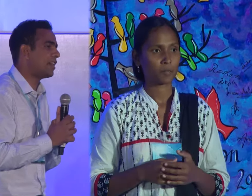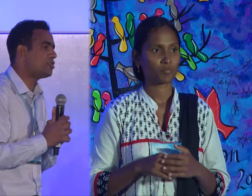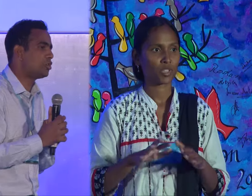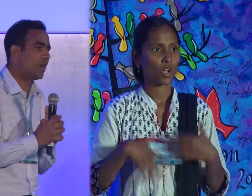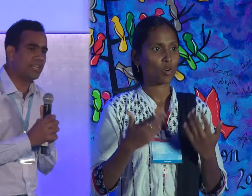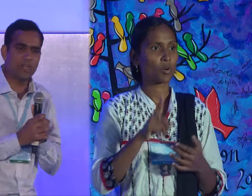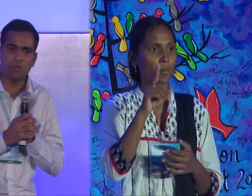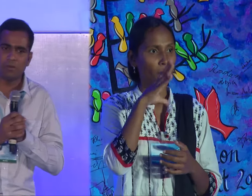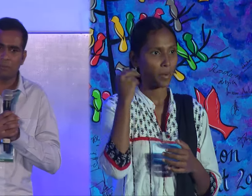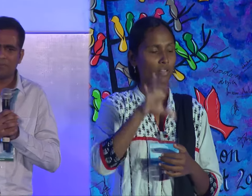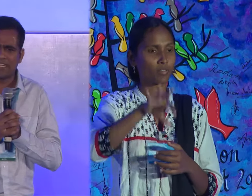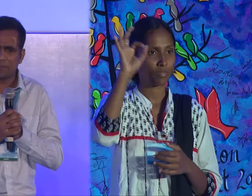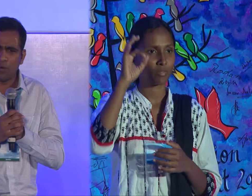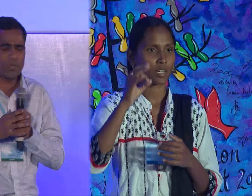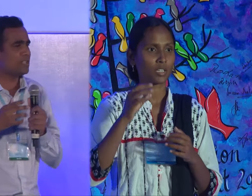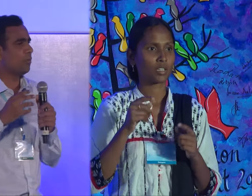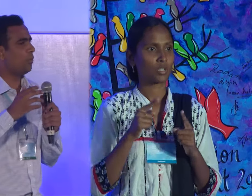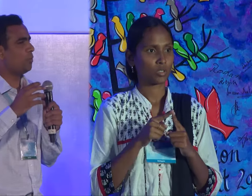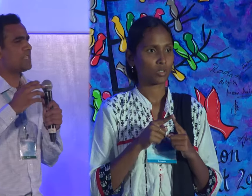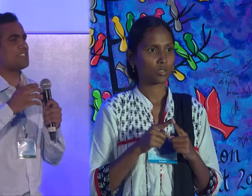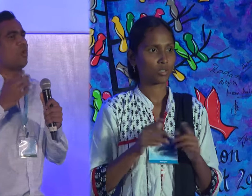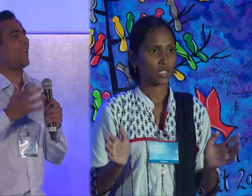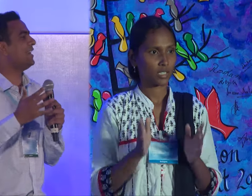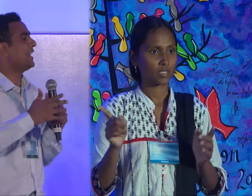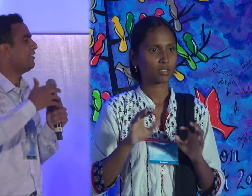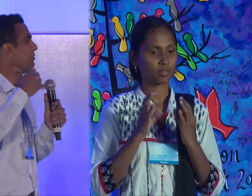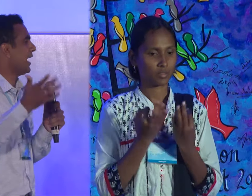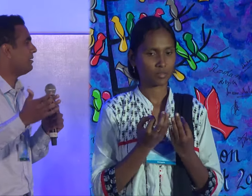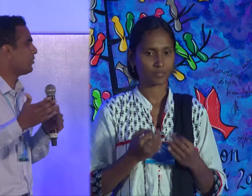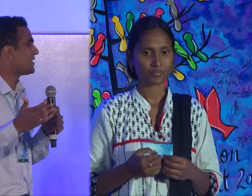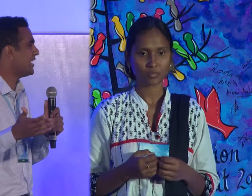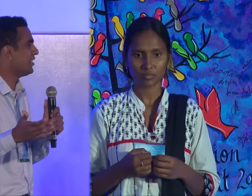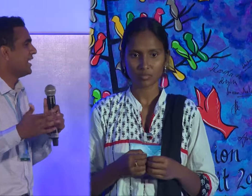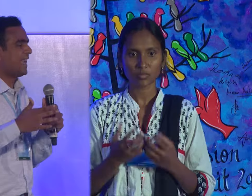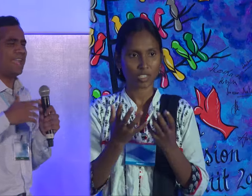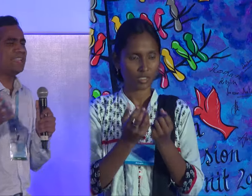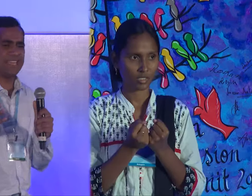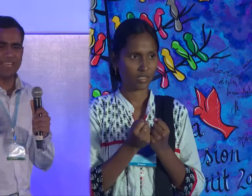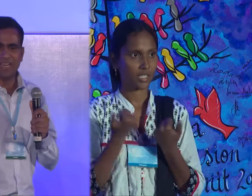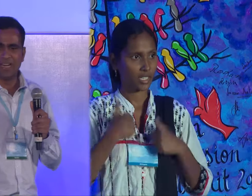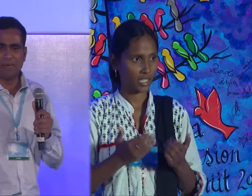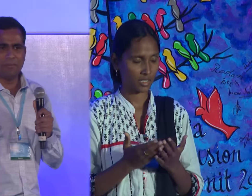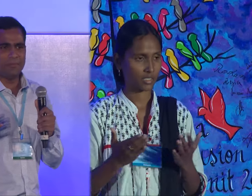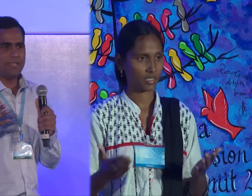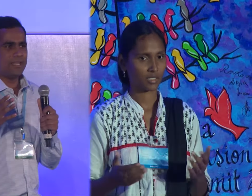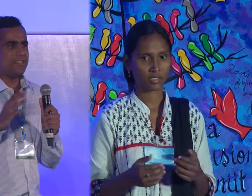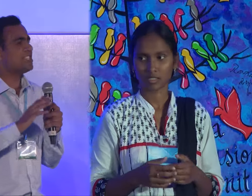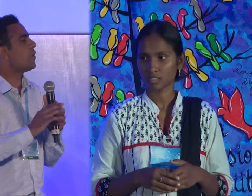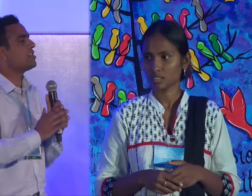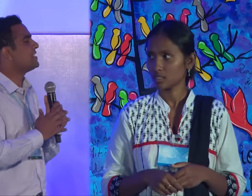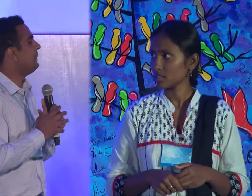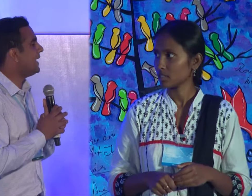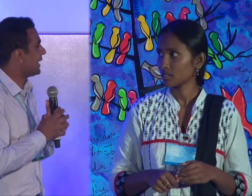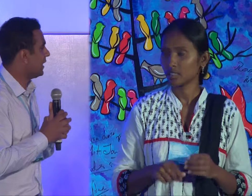man find courage to continue that sport which has no guarantee that he will, receive anything?